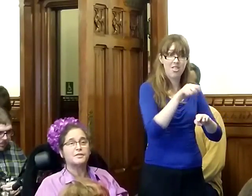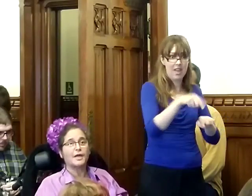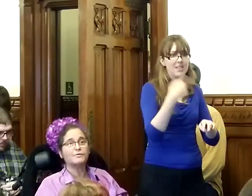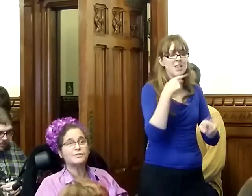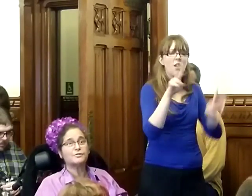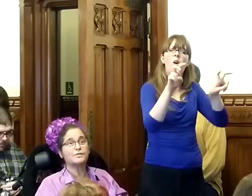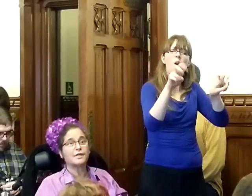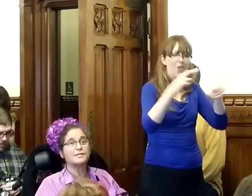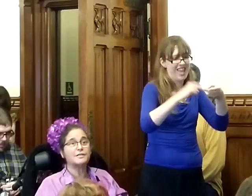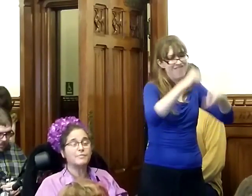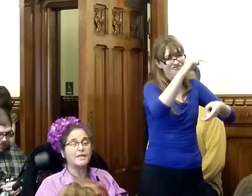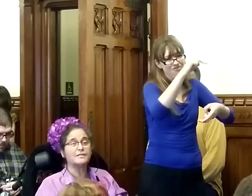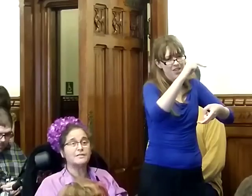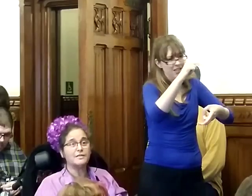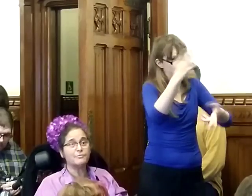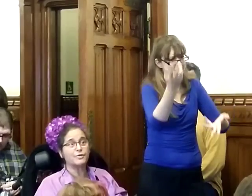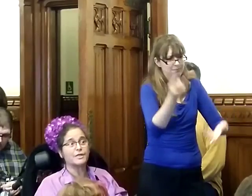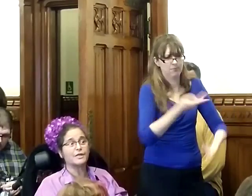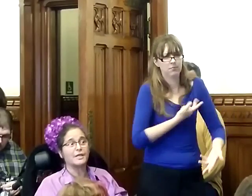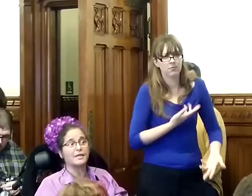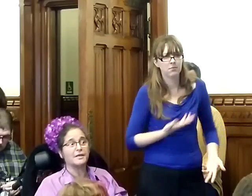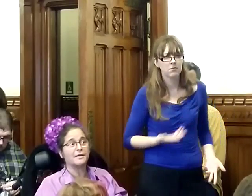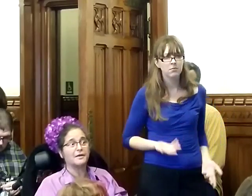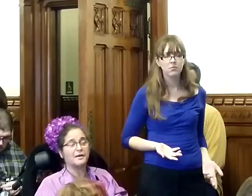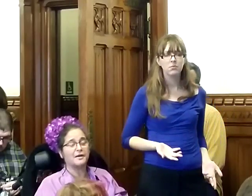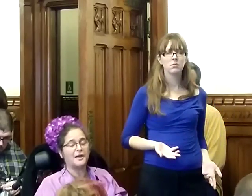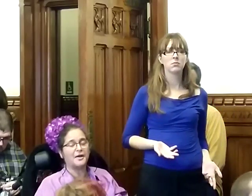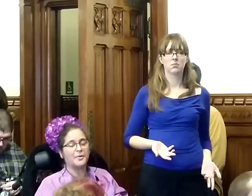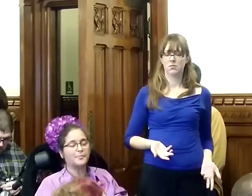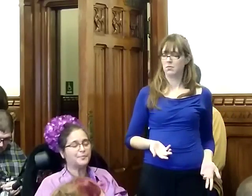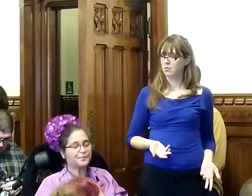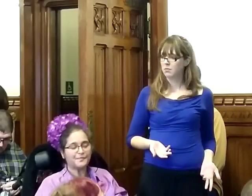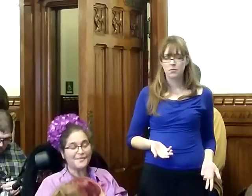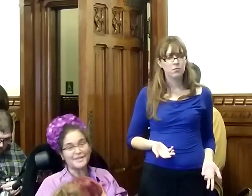So the councils are being deliberately